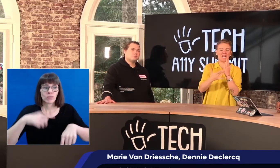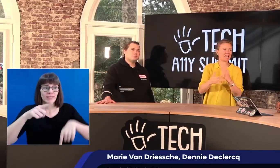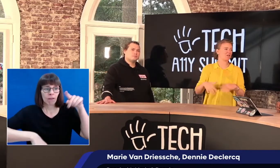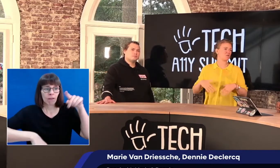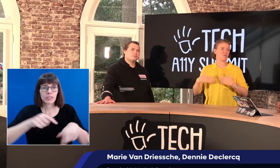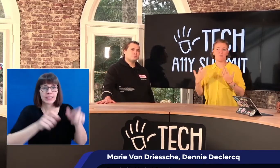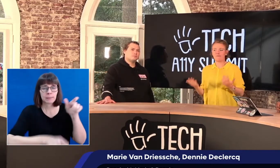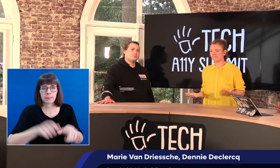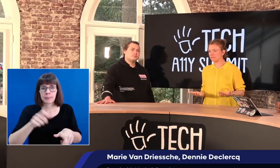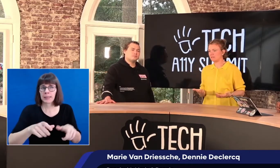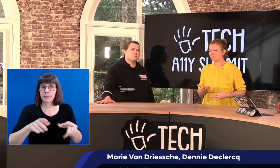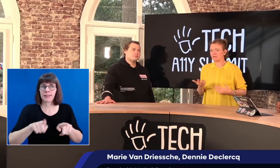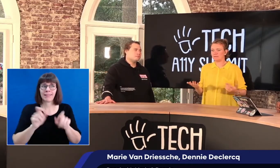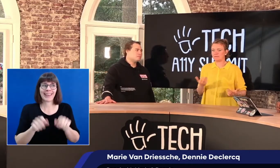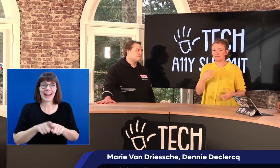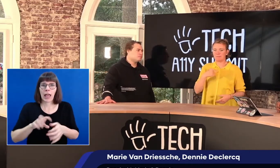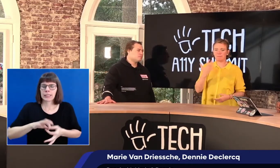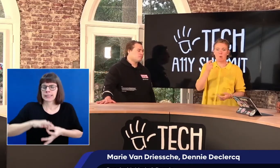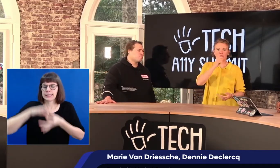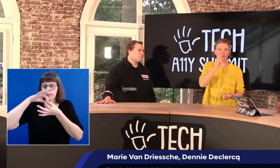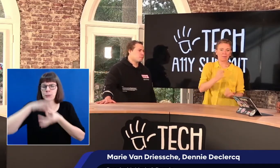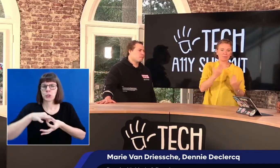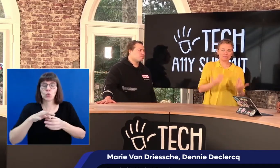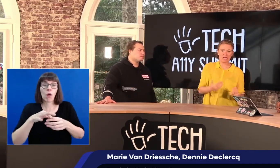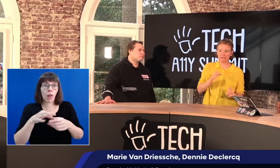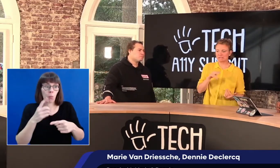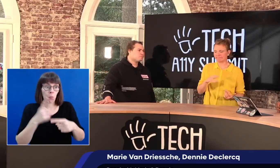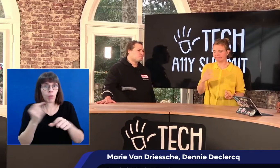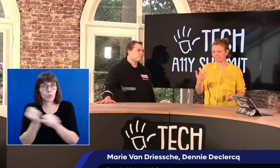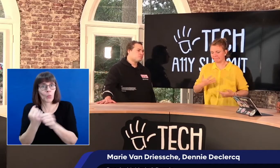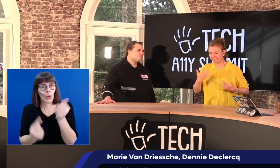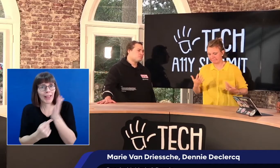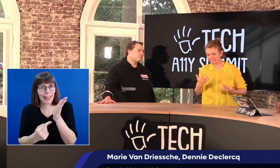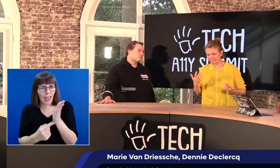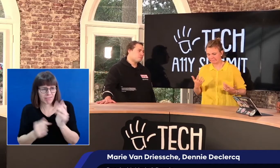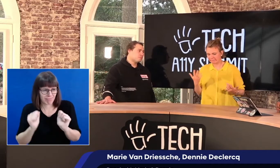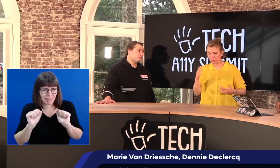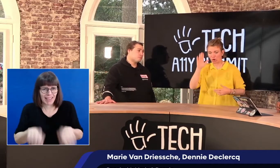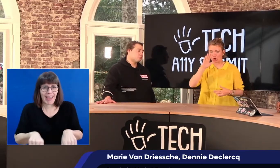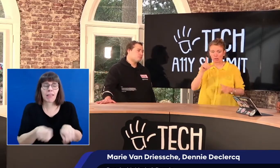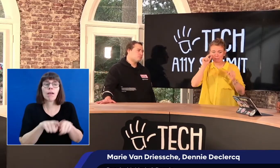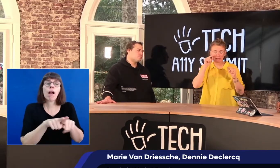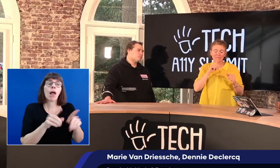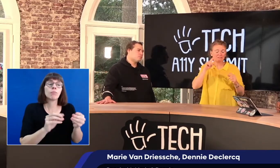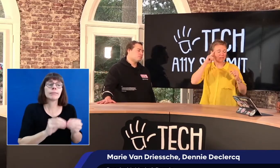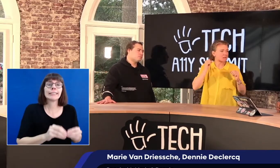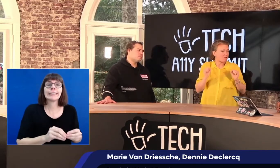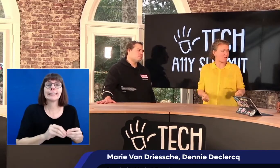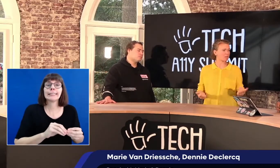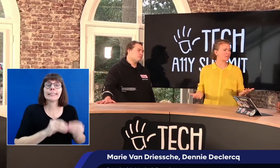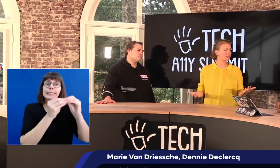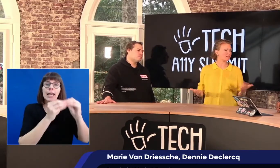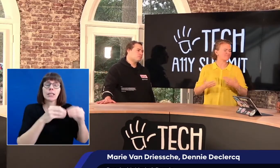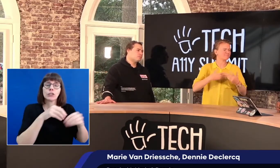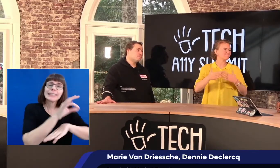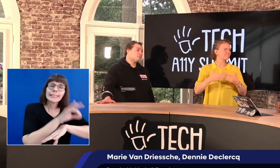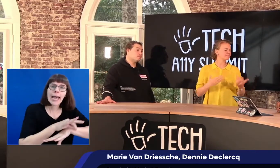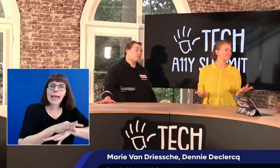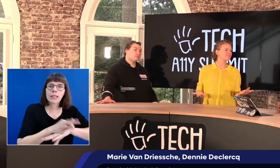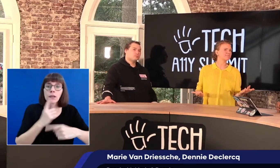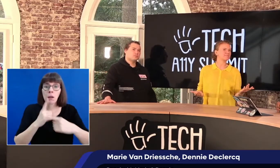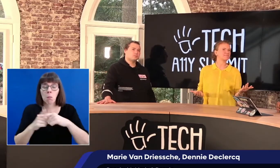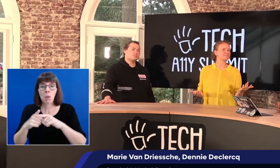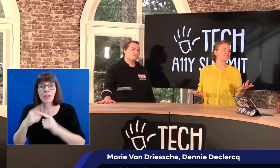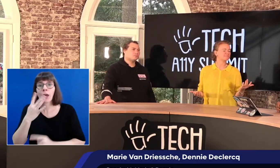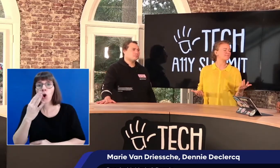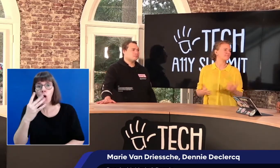be spiritual, you can and work in tech, and you can be a designer and be colorblind, for example. It's